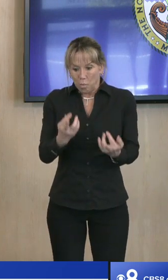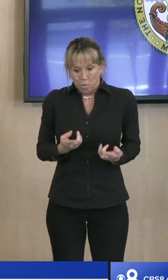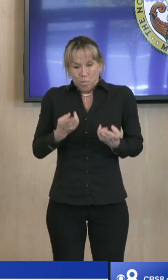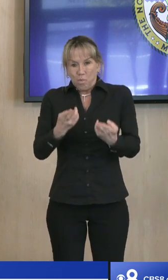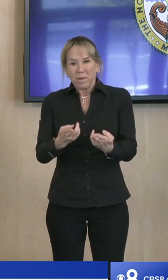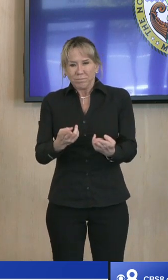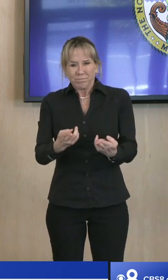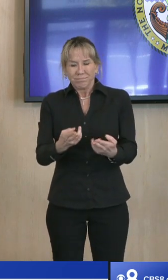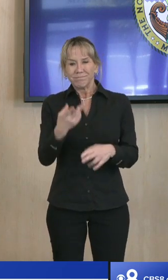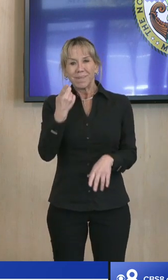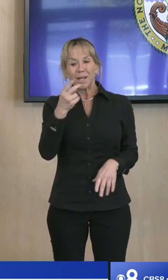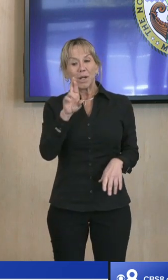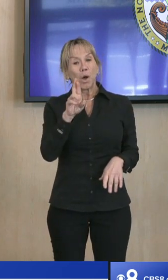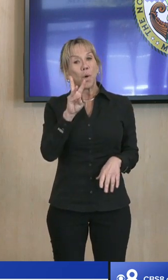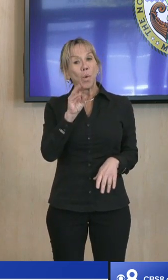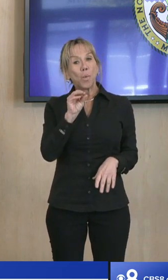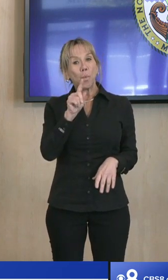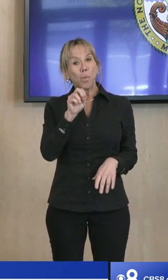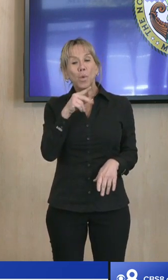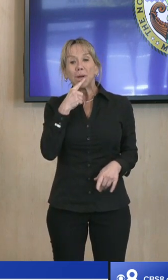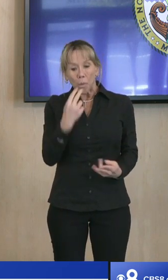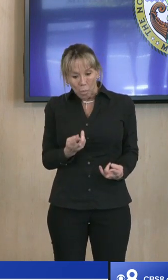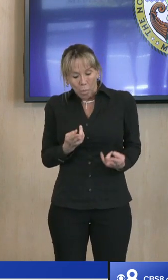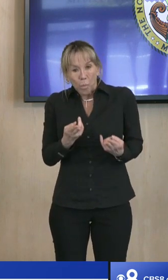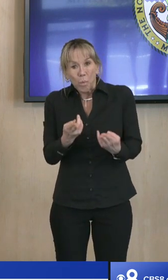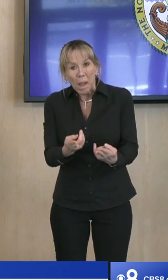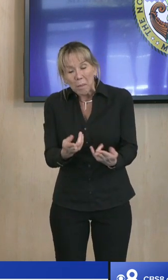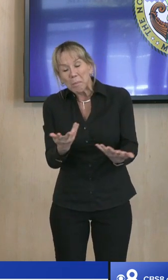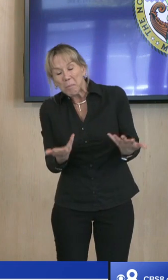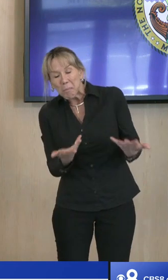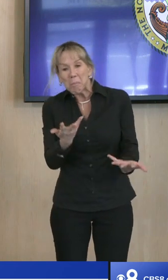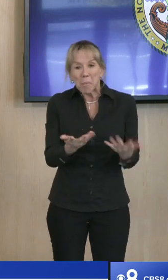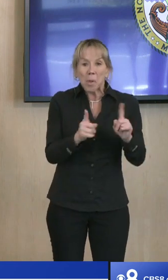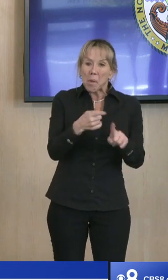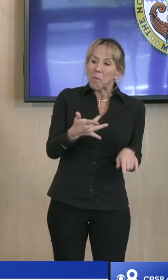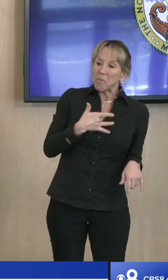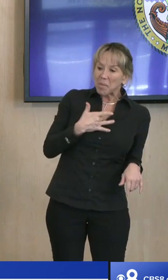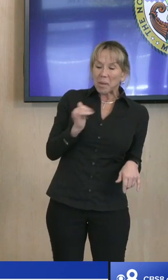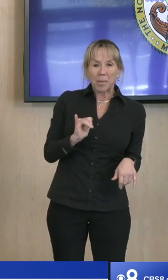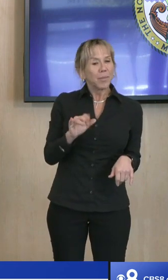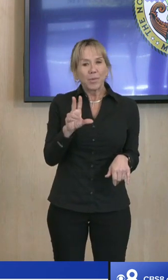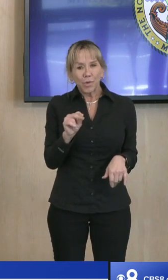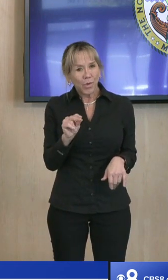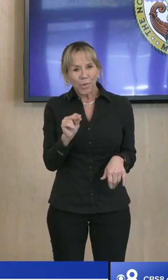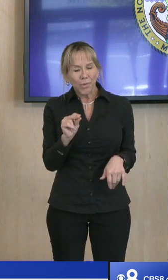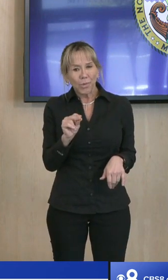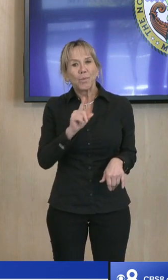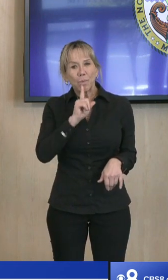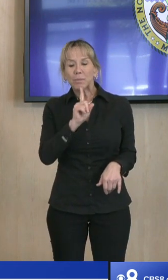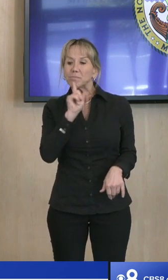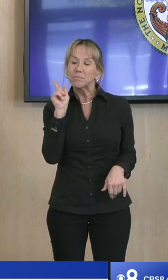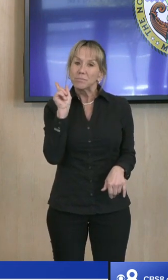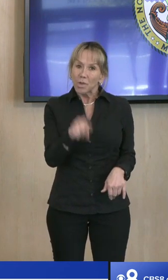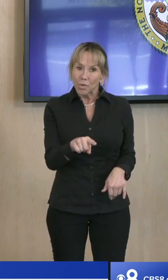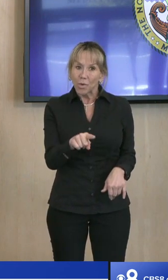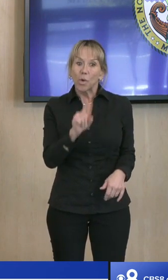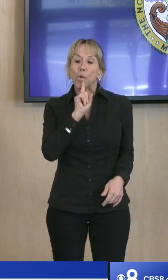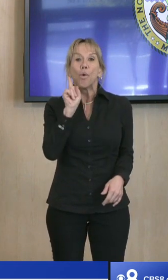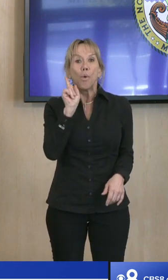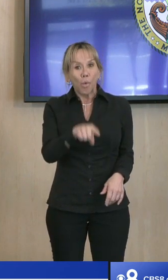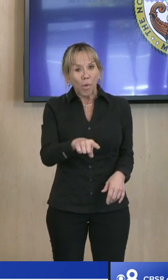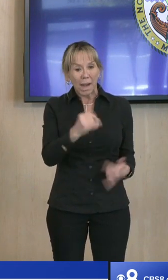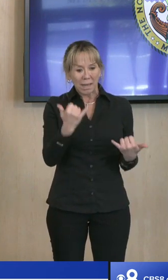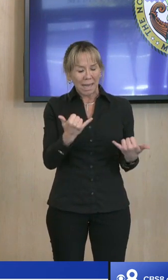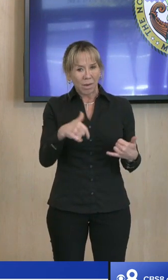didn't put out a public health recommendation to be followed when it's convenient. These are orders, and we're reaching a critical time in